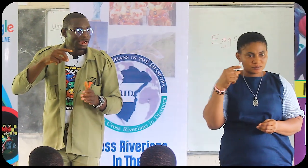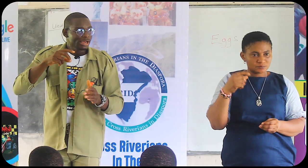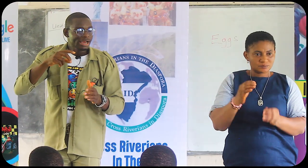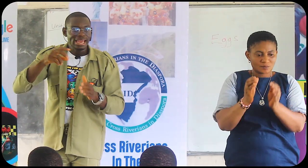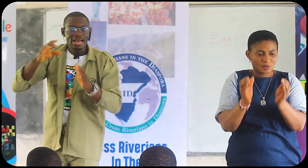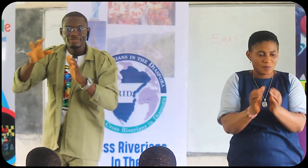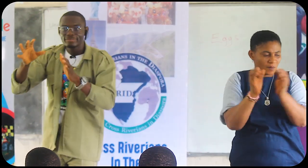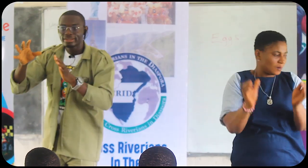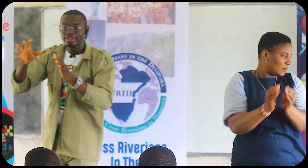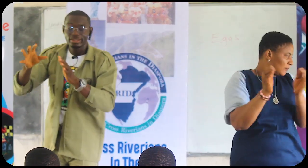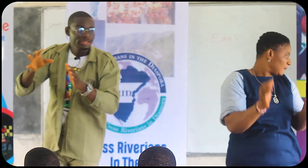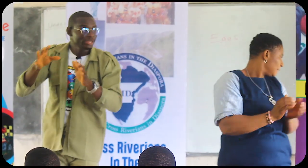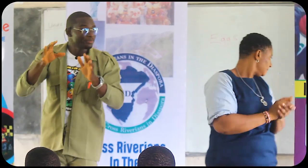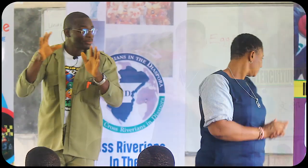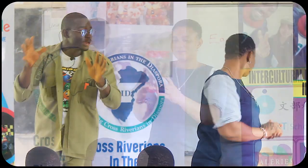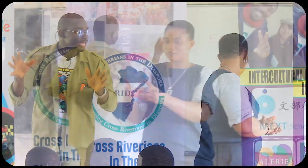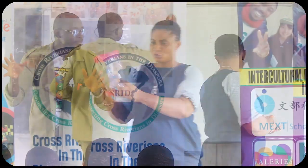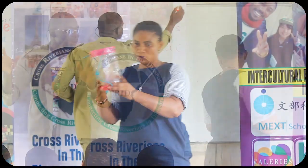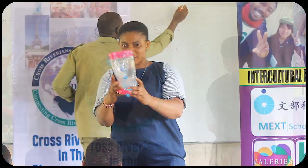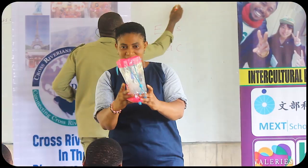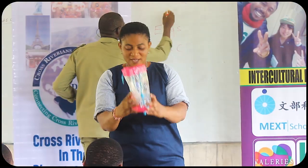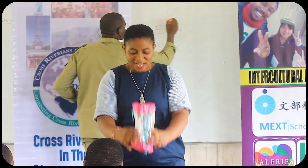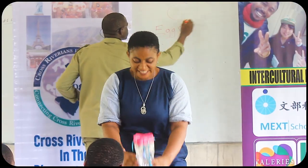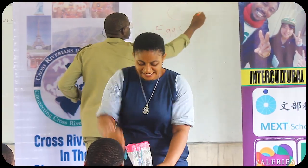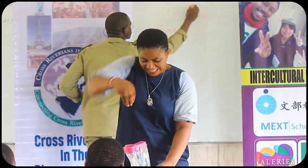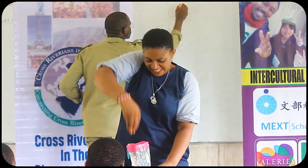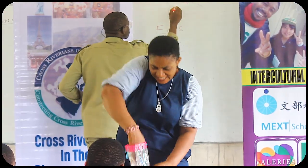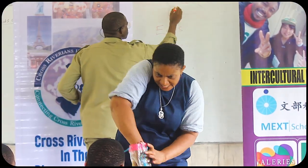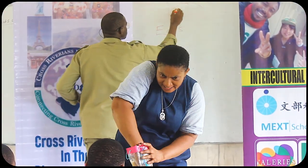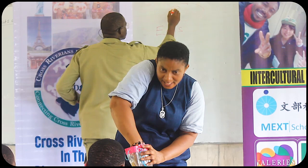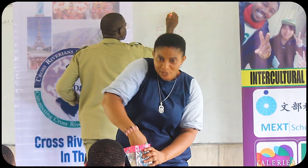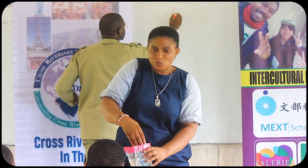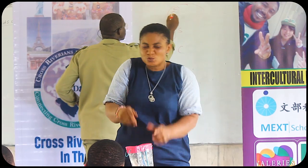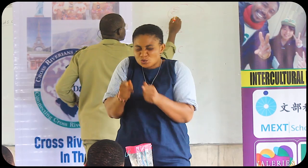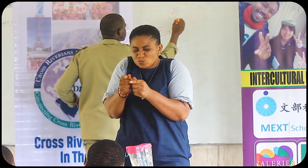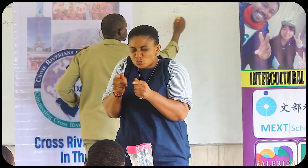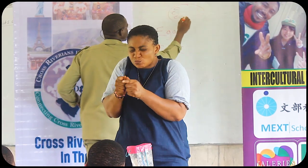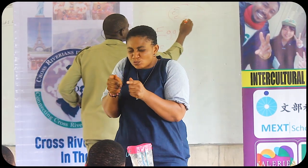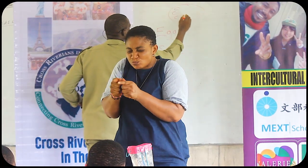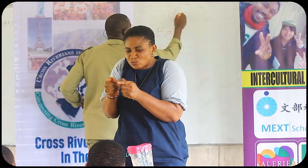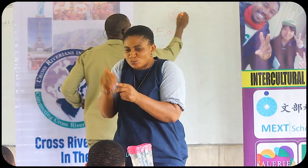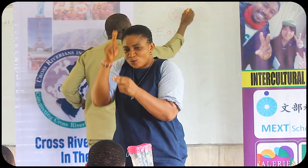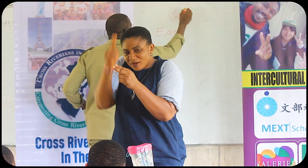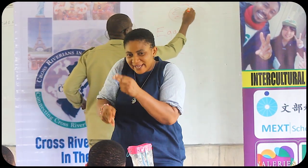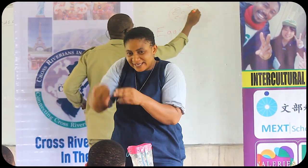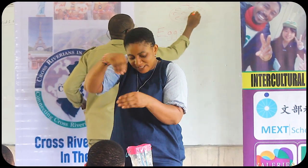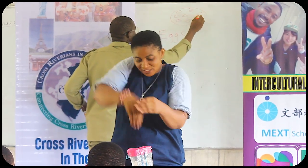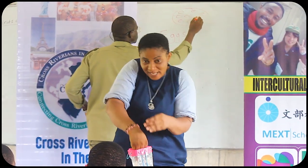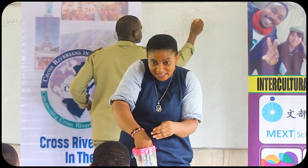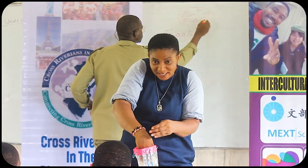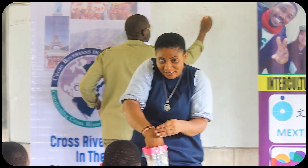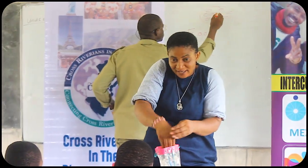So I have a prepared And then inside here, you see small